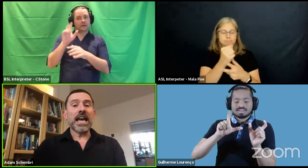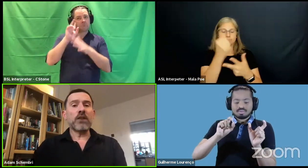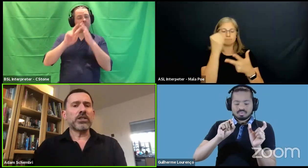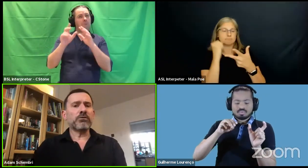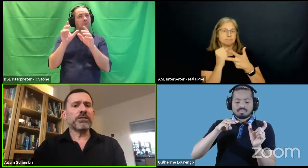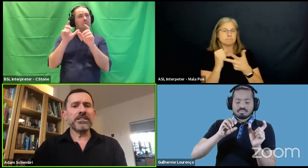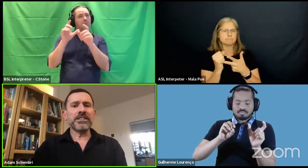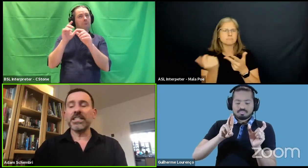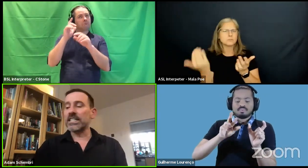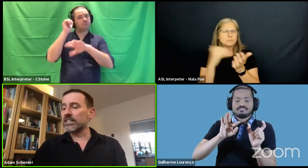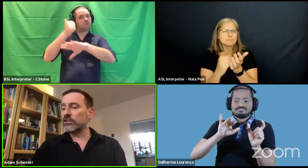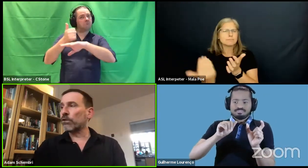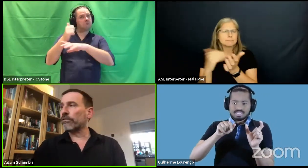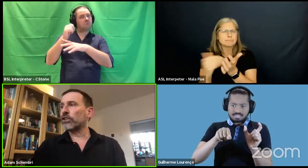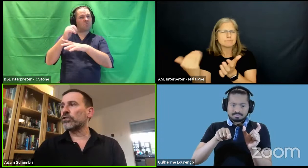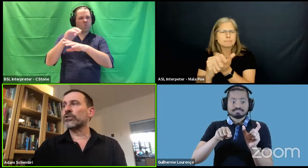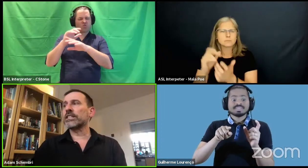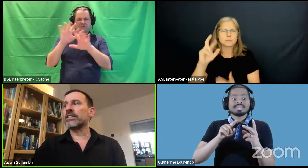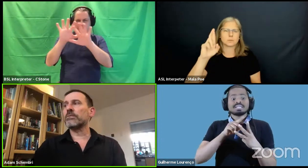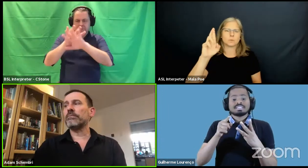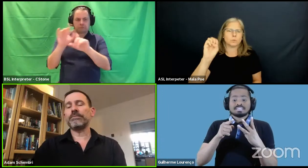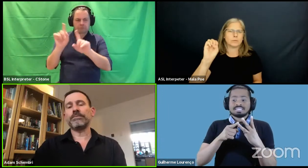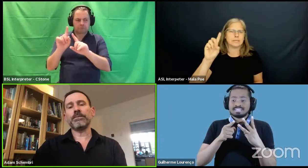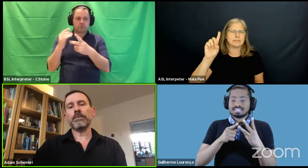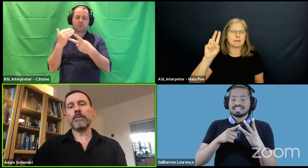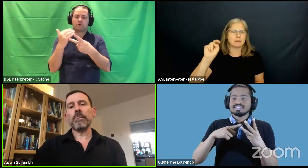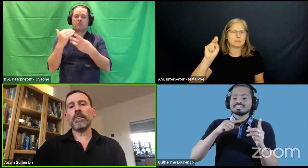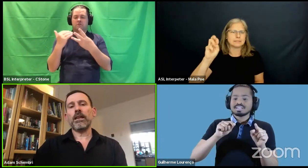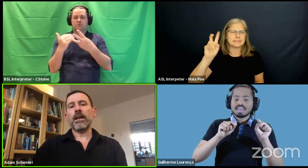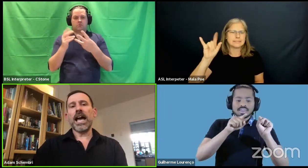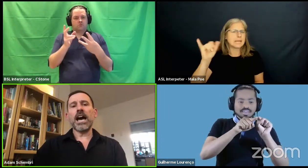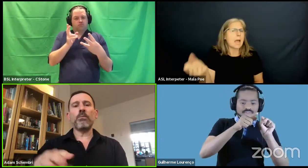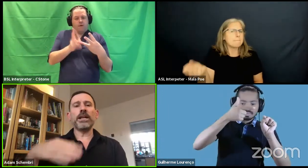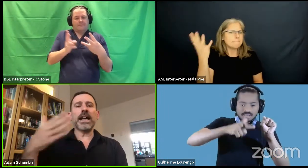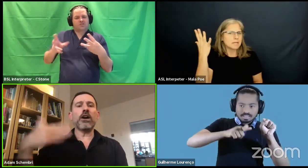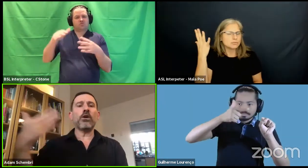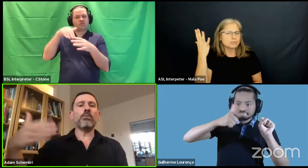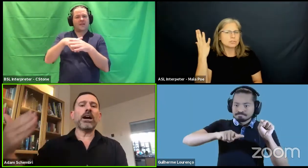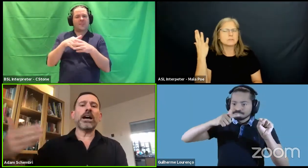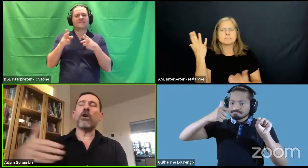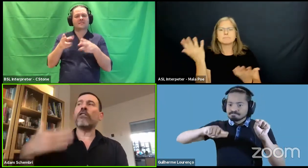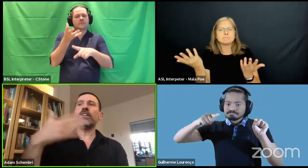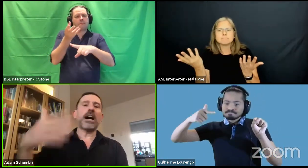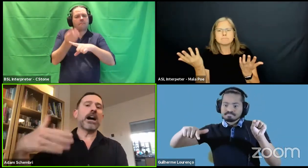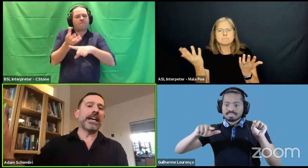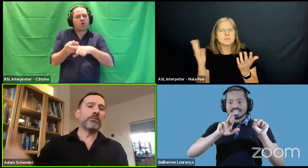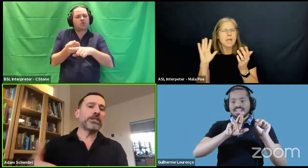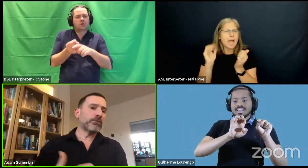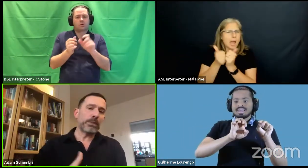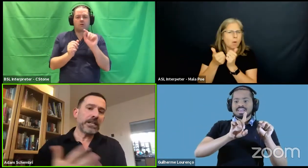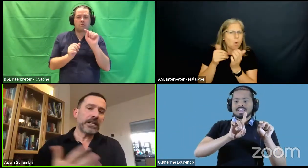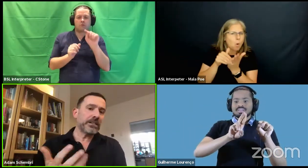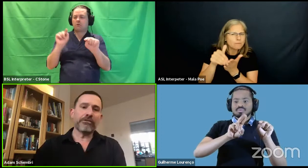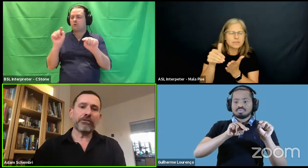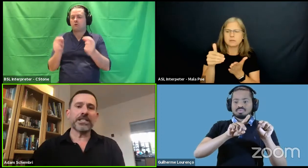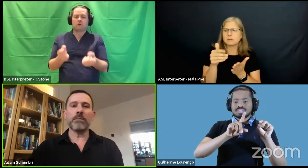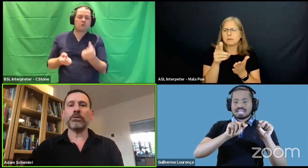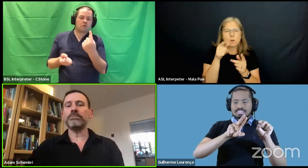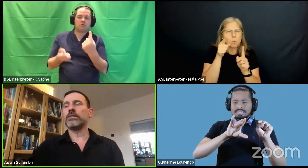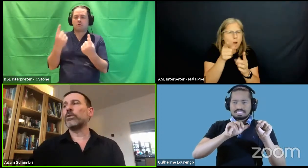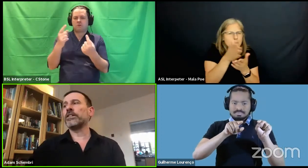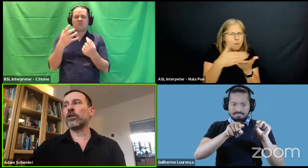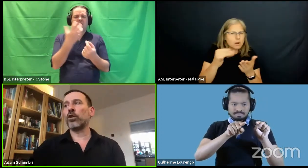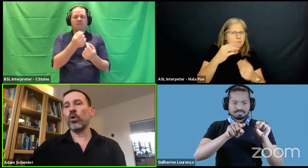Redundancy. How much redundancy is in the morphological system? How often are elements repeated, for